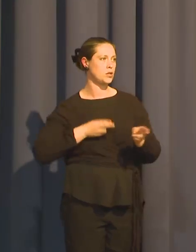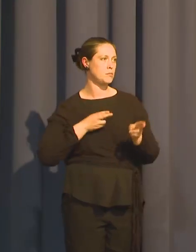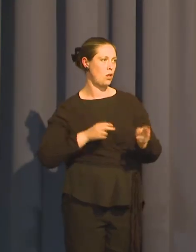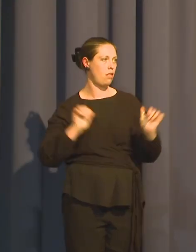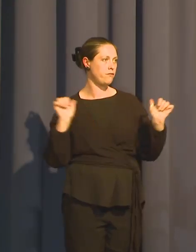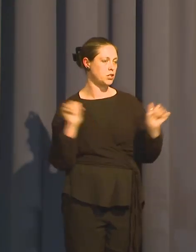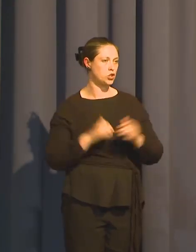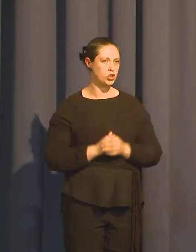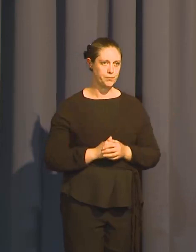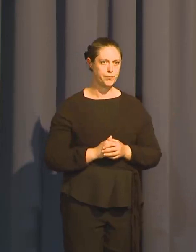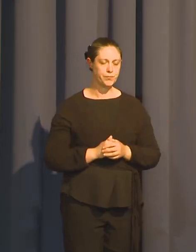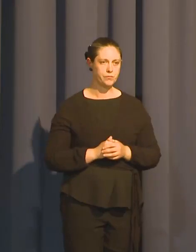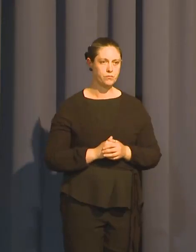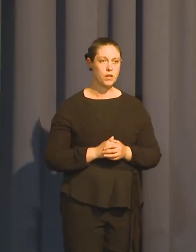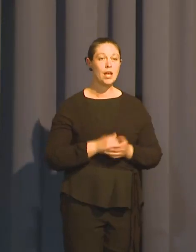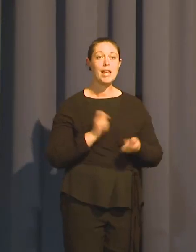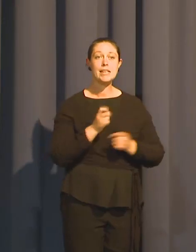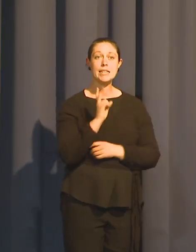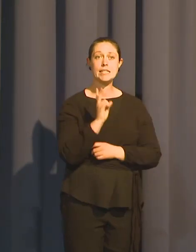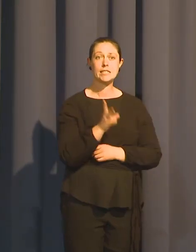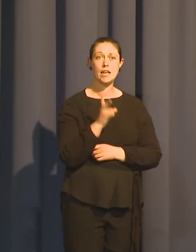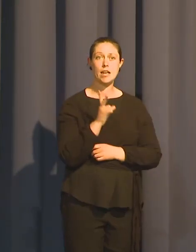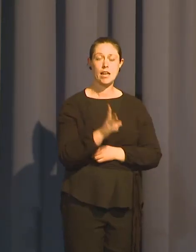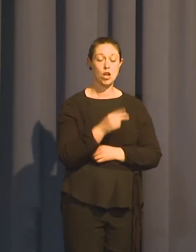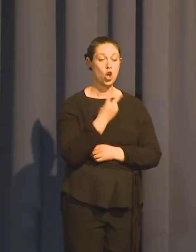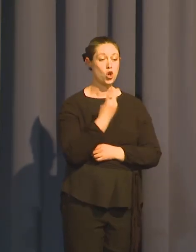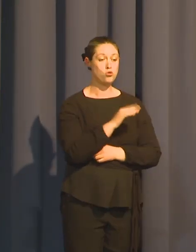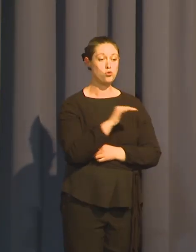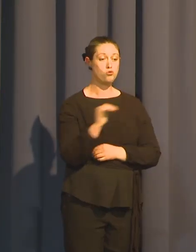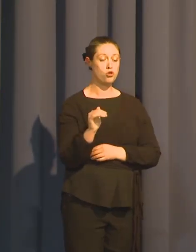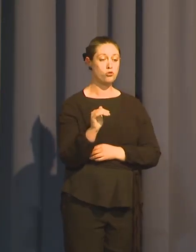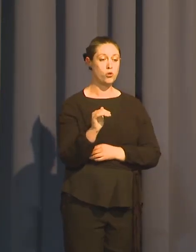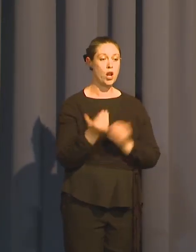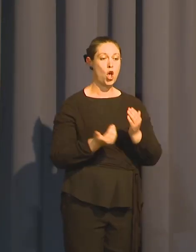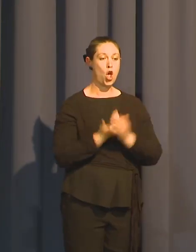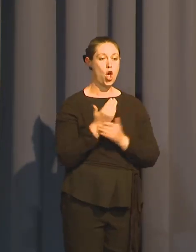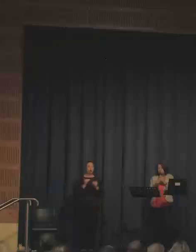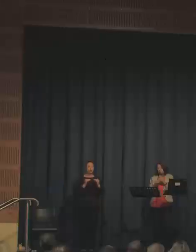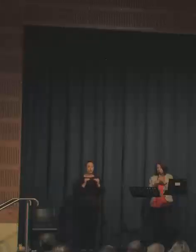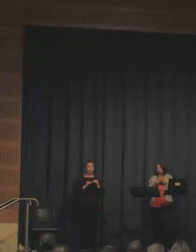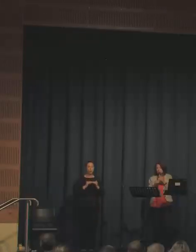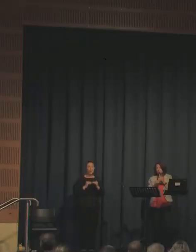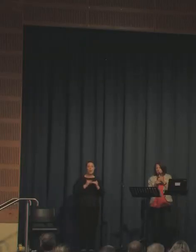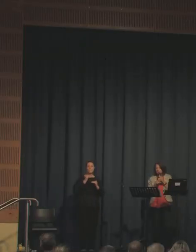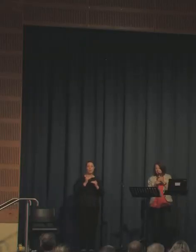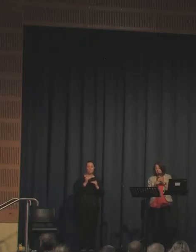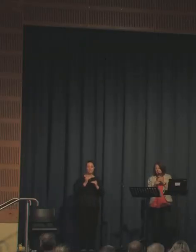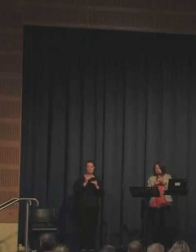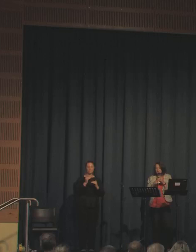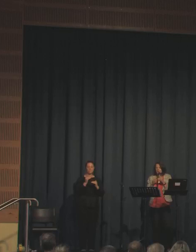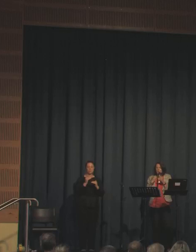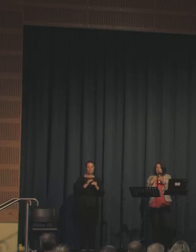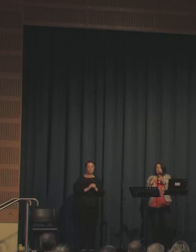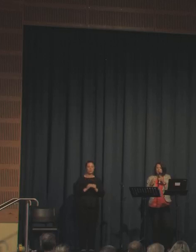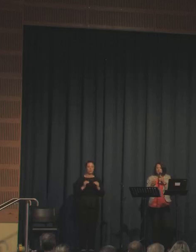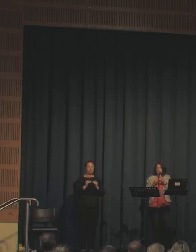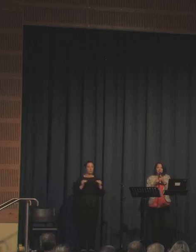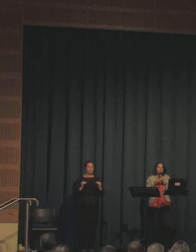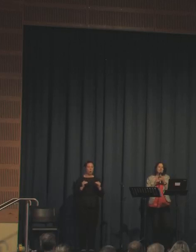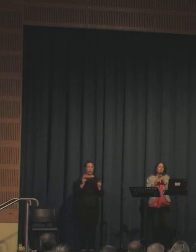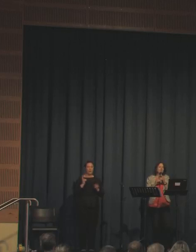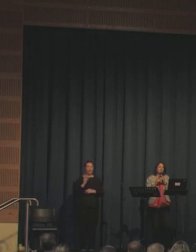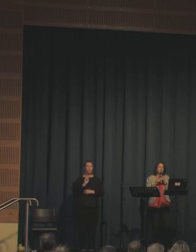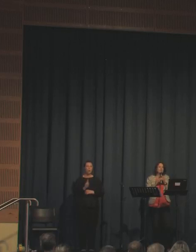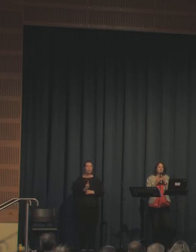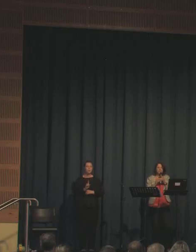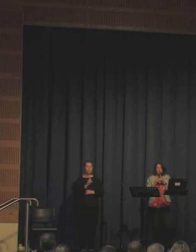On retesting, 2 children had levels above the new threshold of 0.024. One of those had a